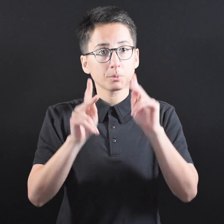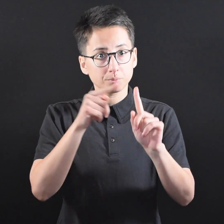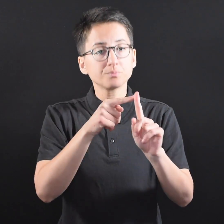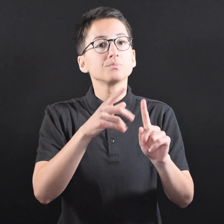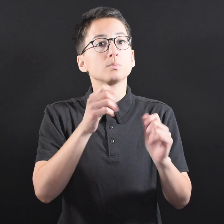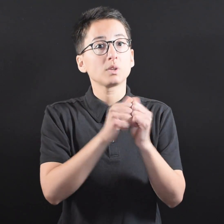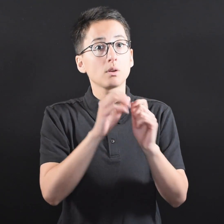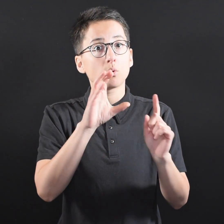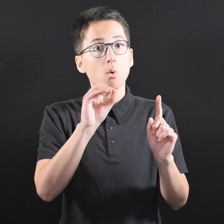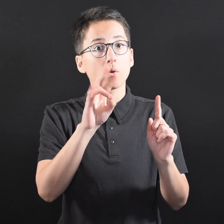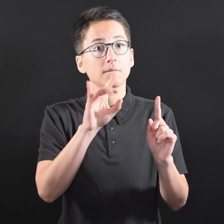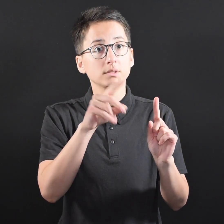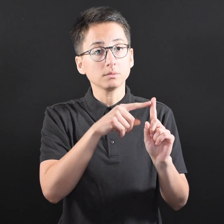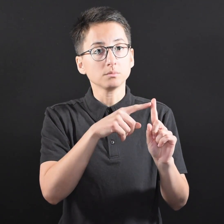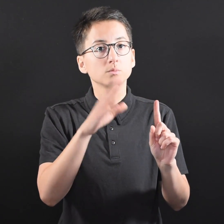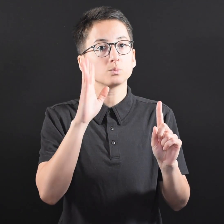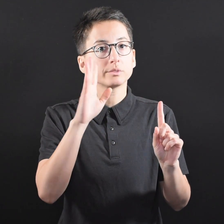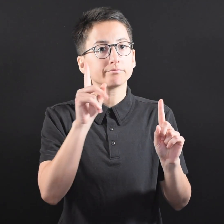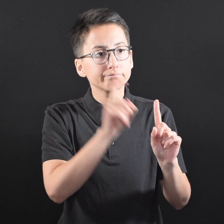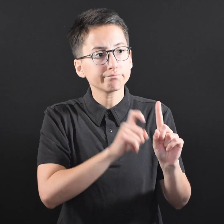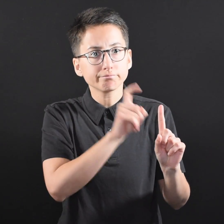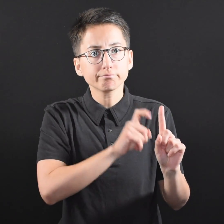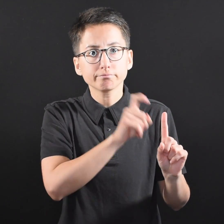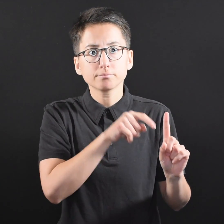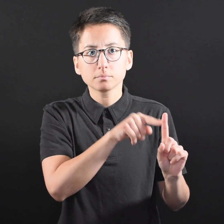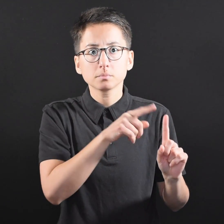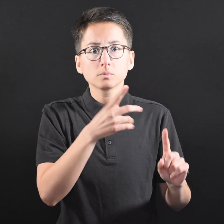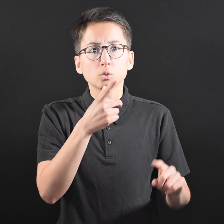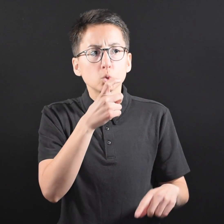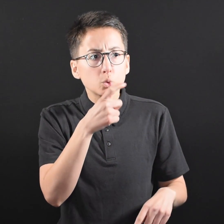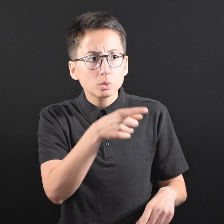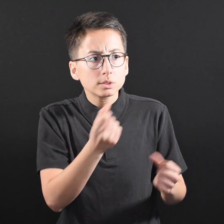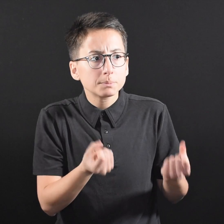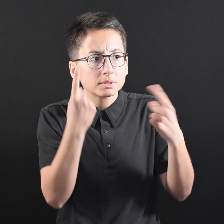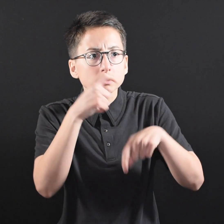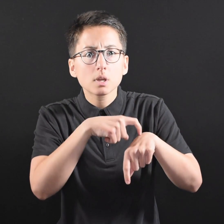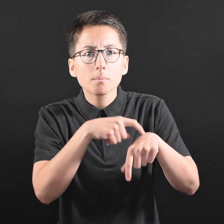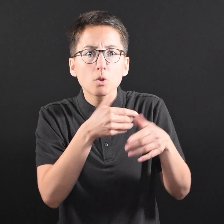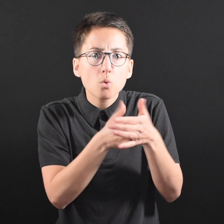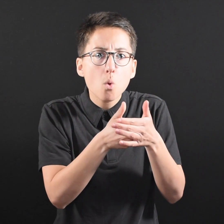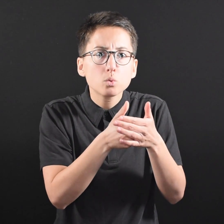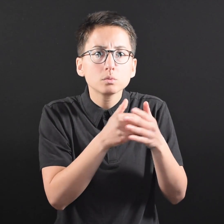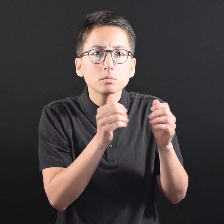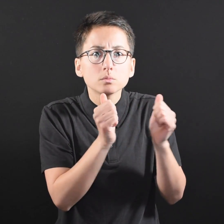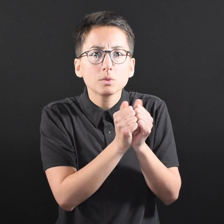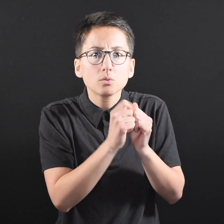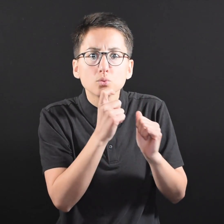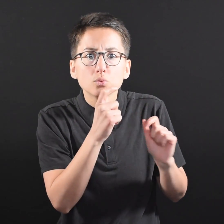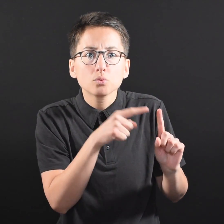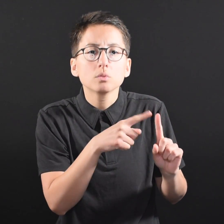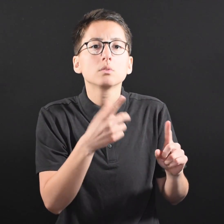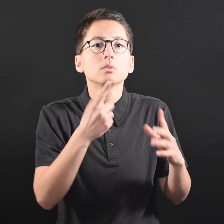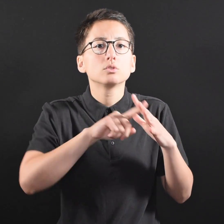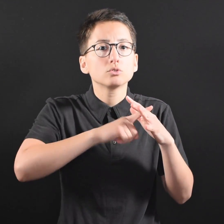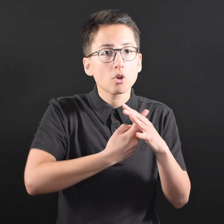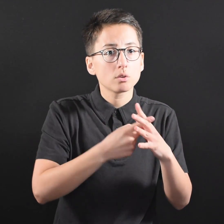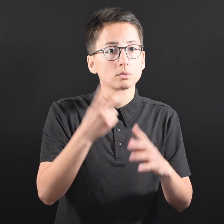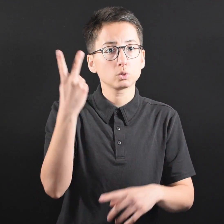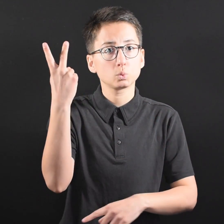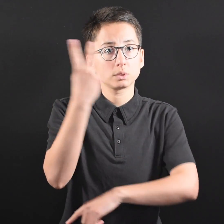They are asked about people who spent time close to them, starting 2 days before they were tested or from when